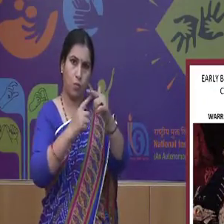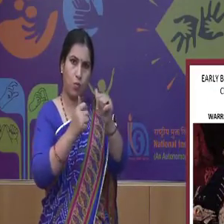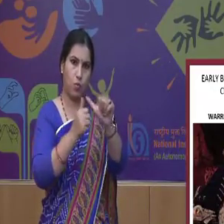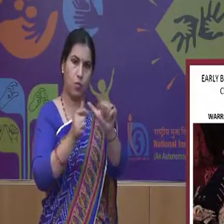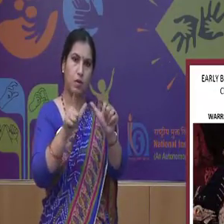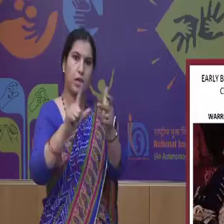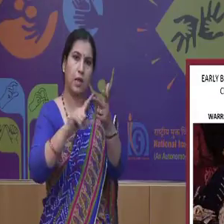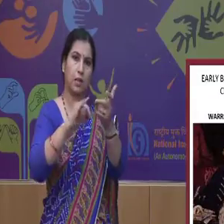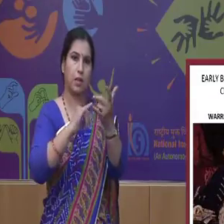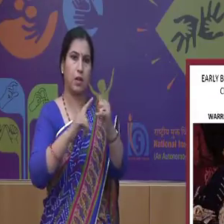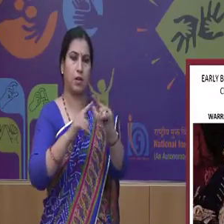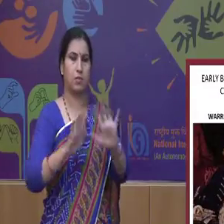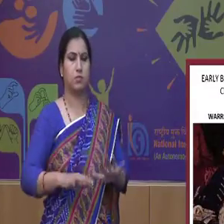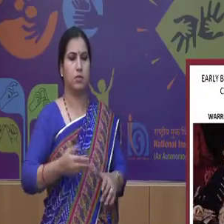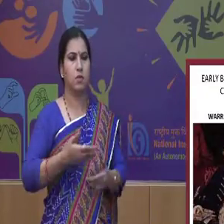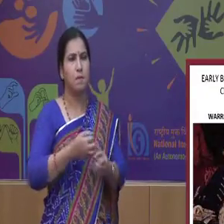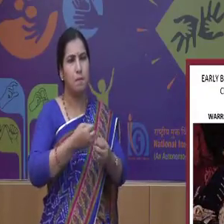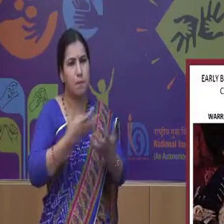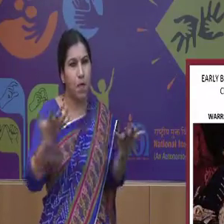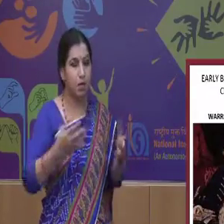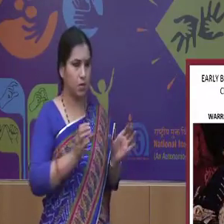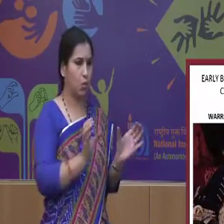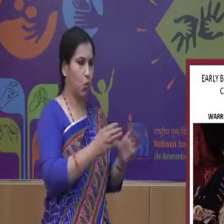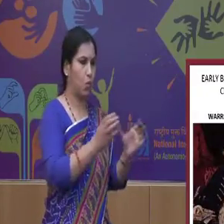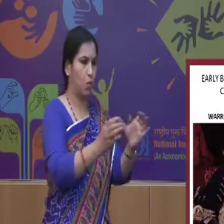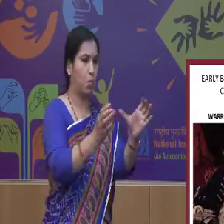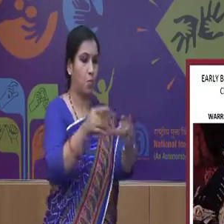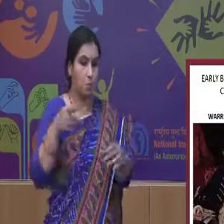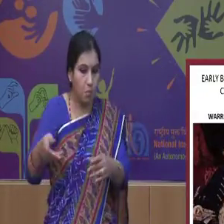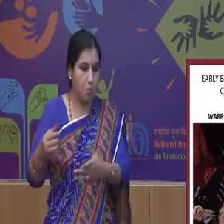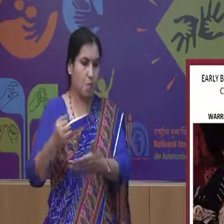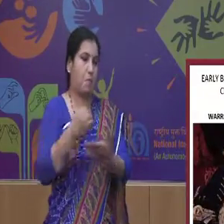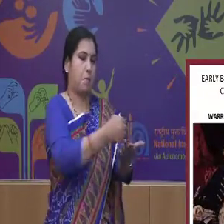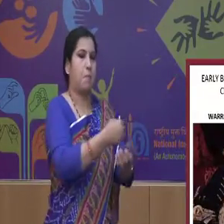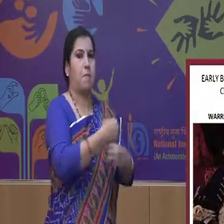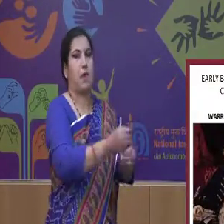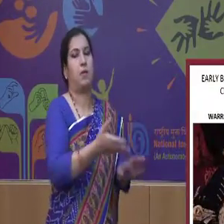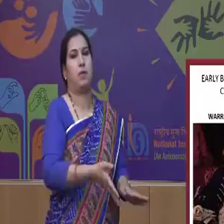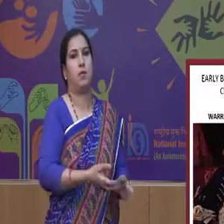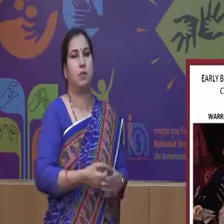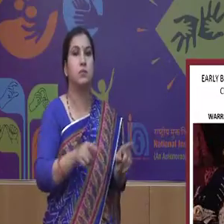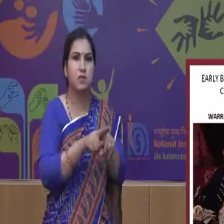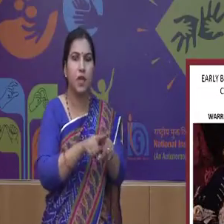Many societies were formed by these Orientalists, like the